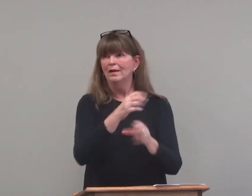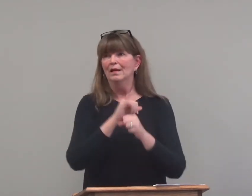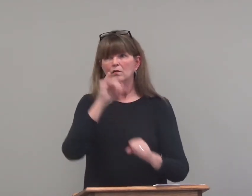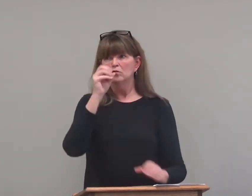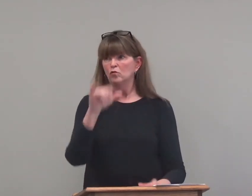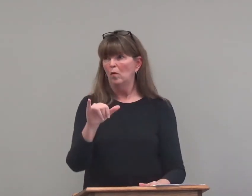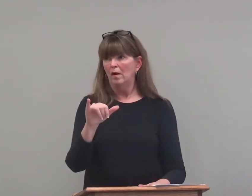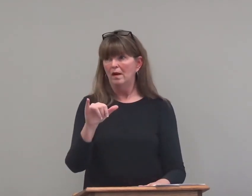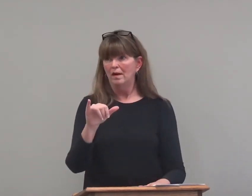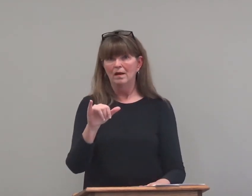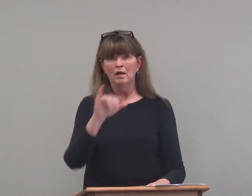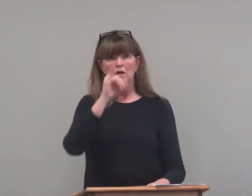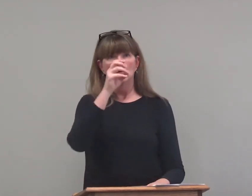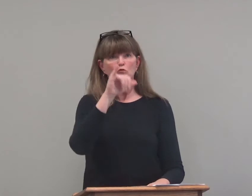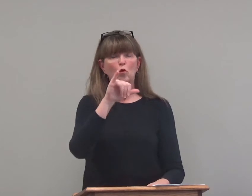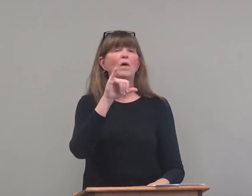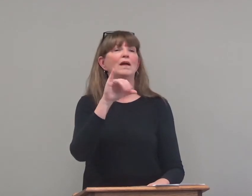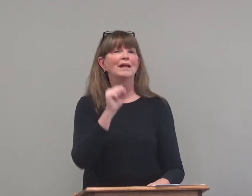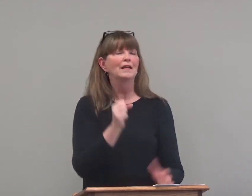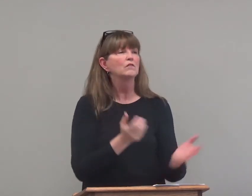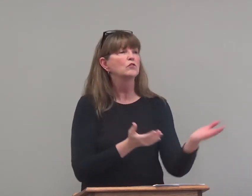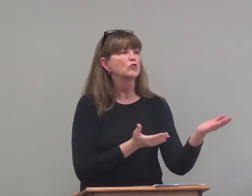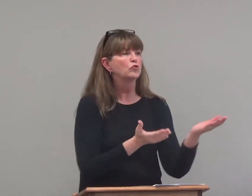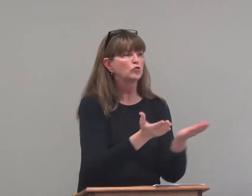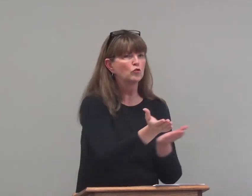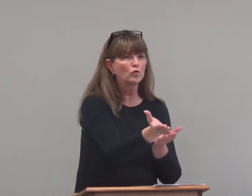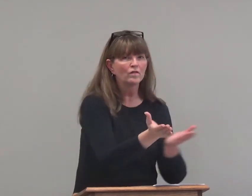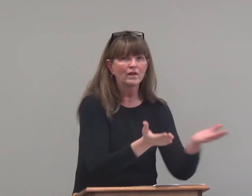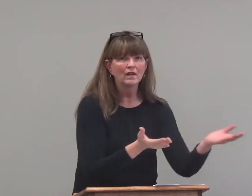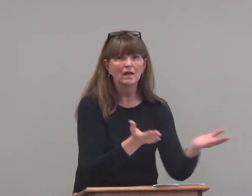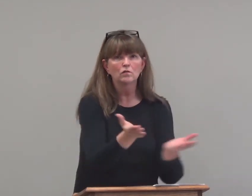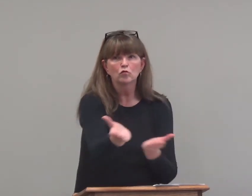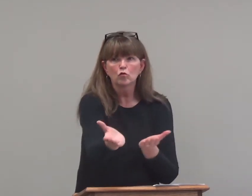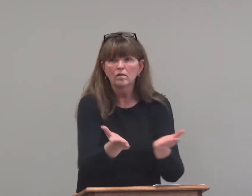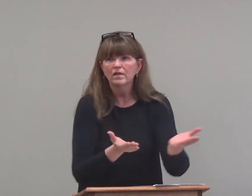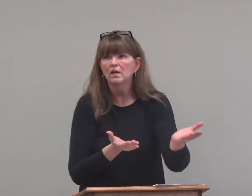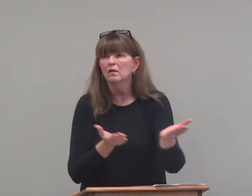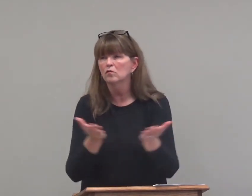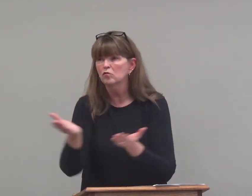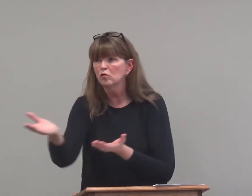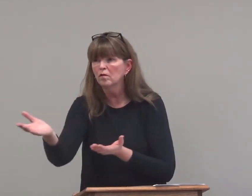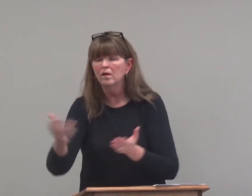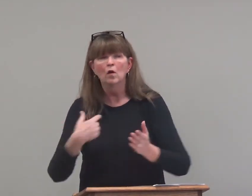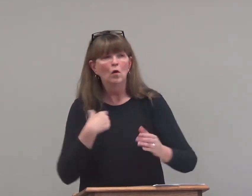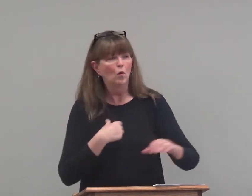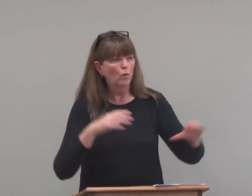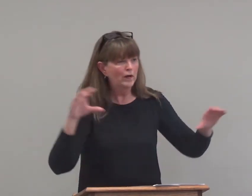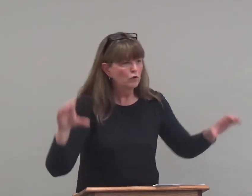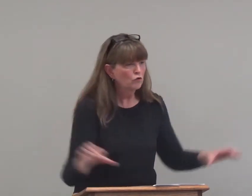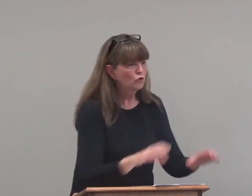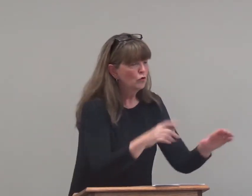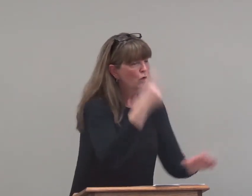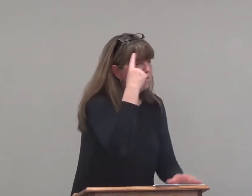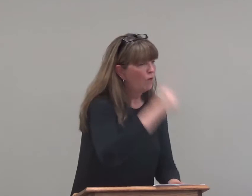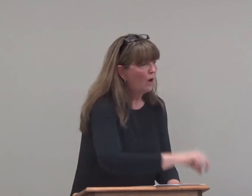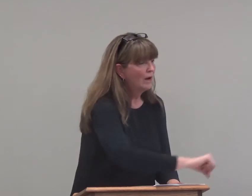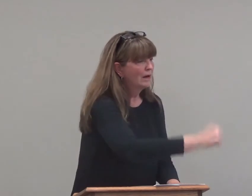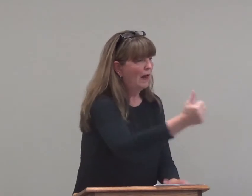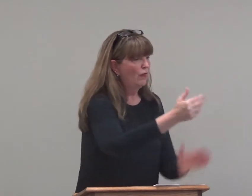But that's not how, but by avoidance is not how we get joy. We get joy through service for what